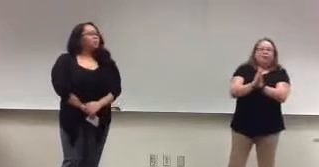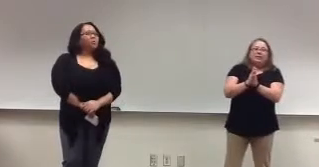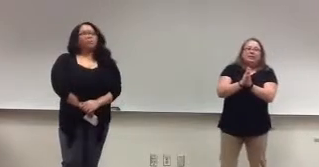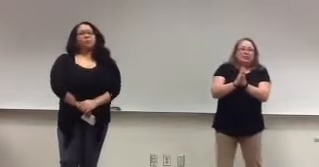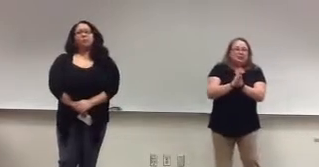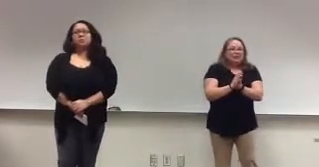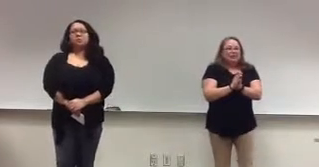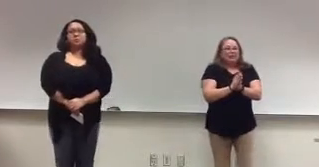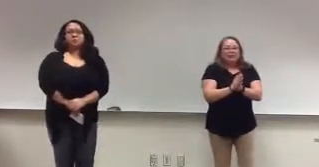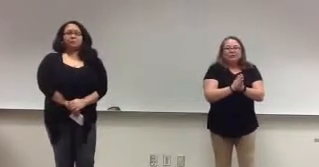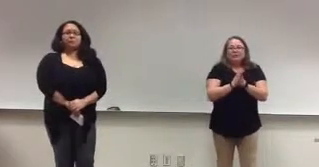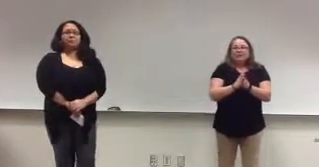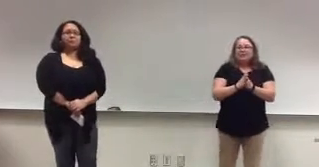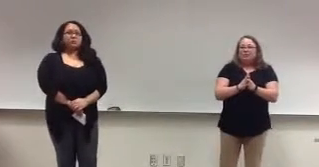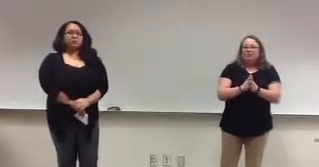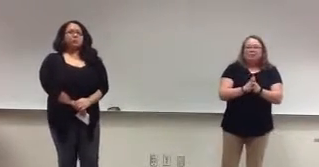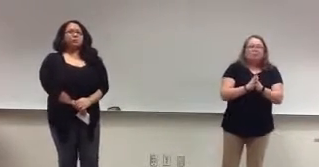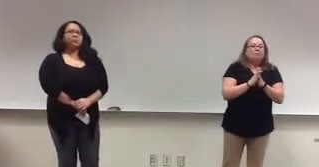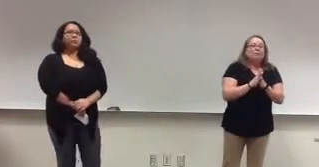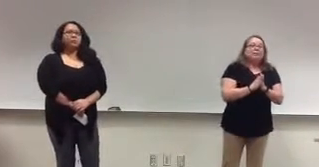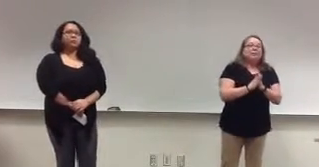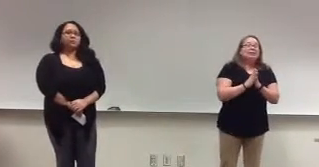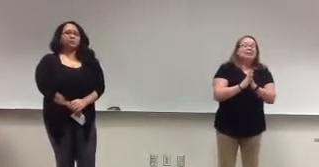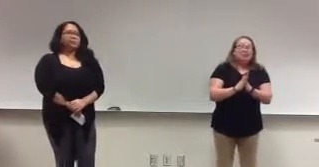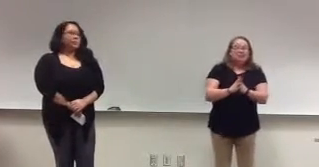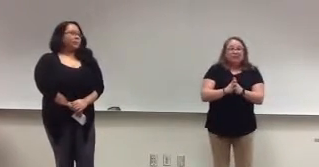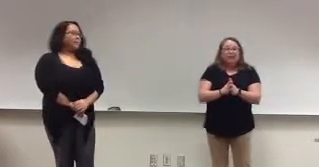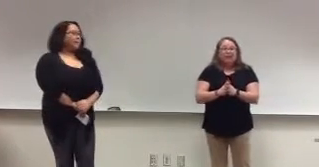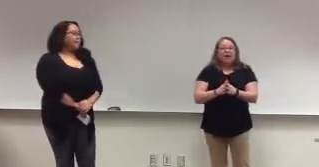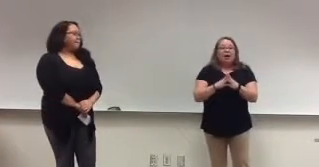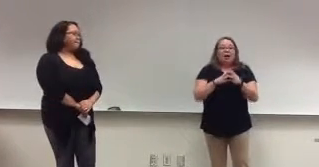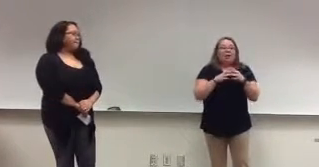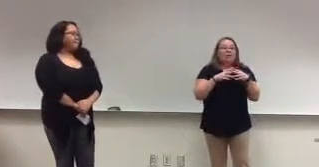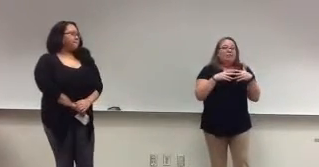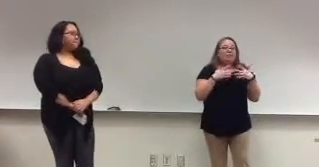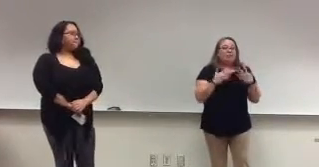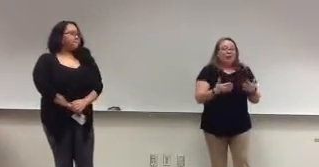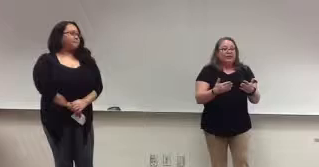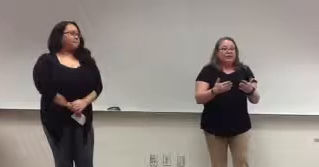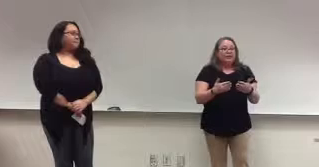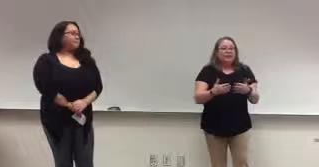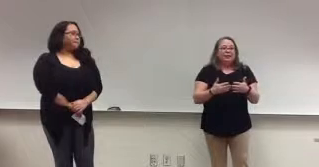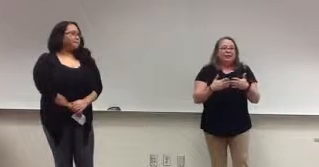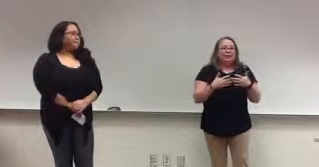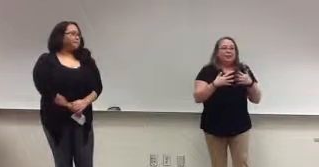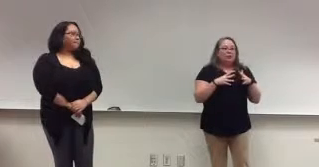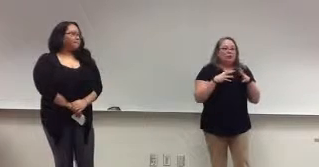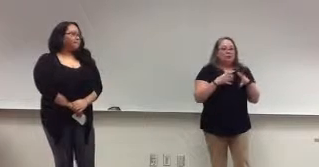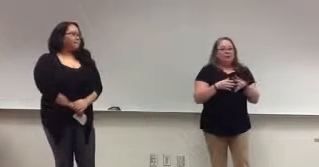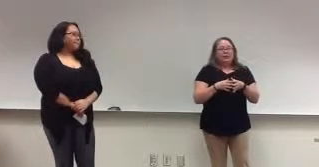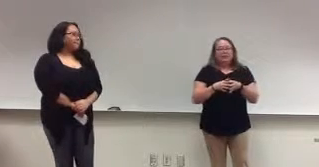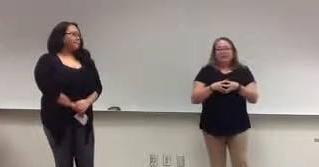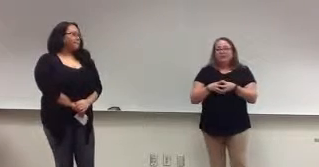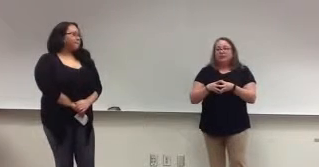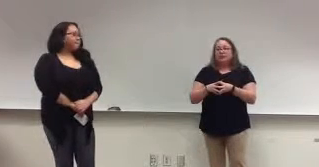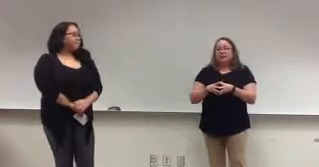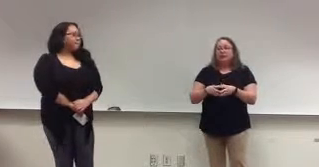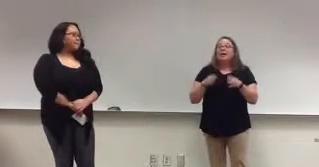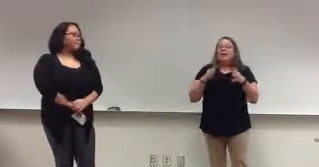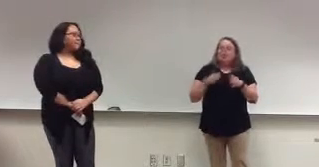learning to use sign language. Might seem difficult, but it is a lot of fun. If you practice it, if you learn the little bit that we teach you today, if